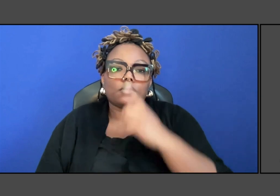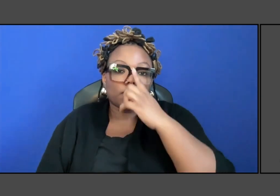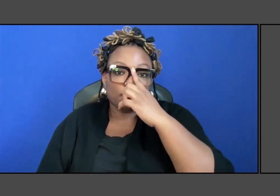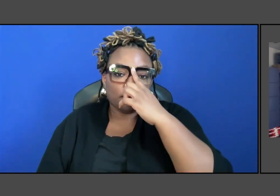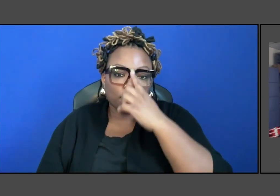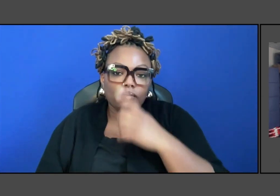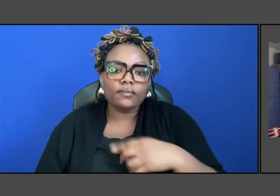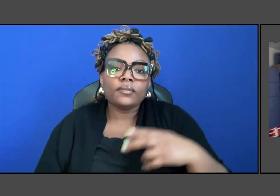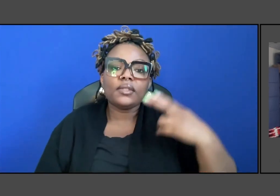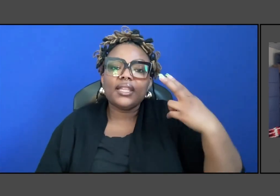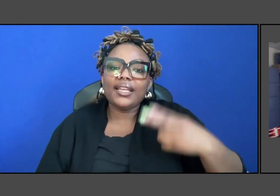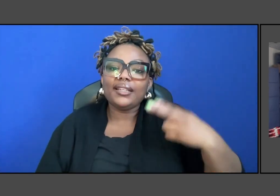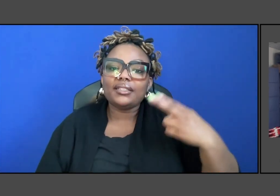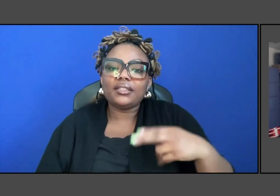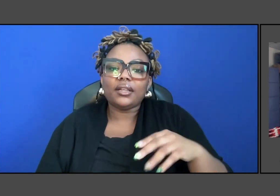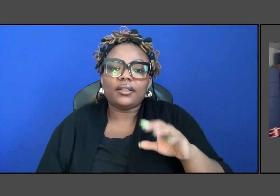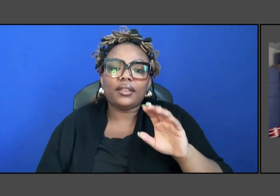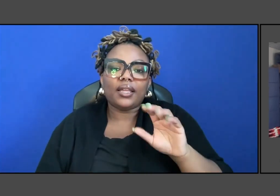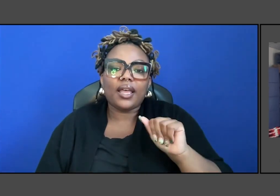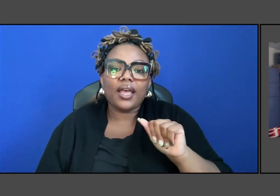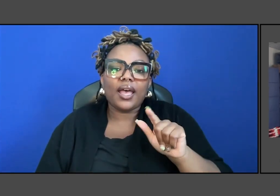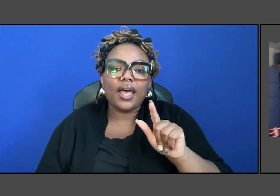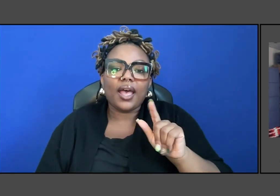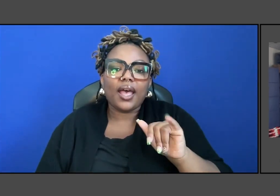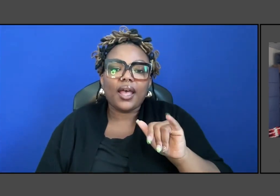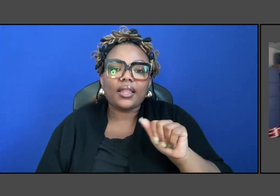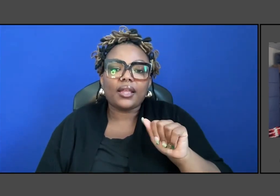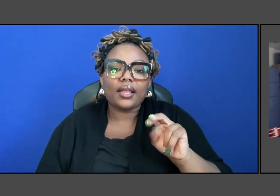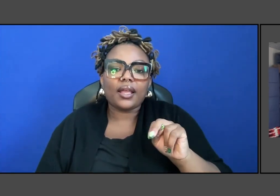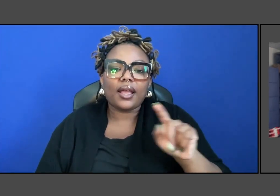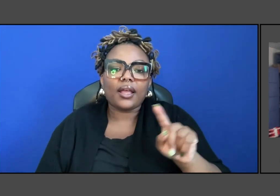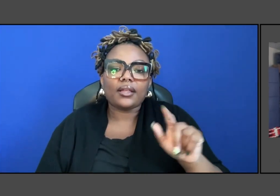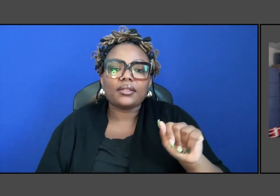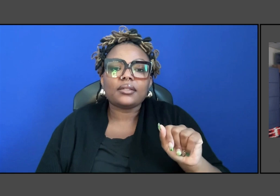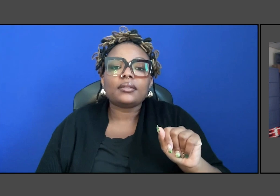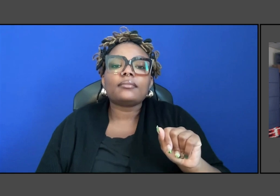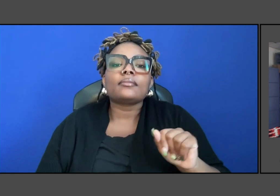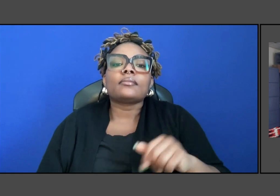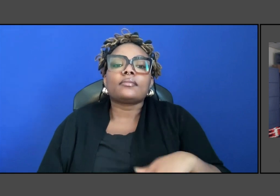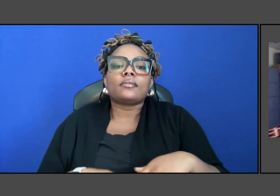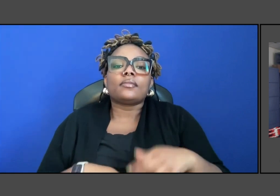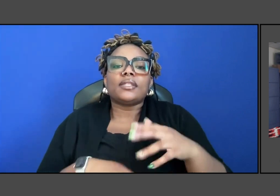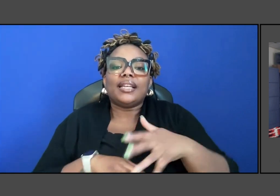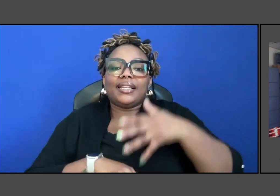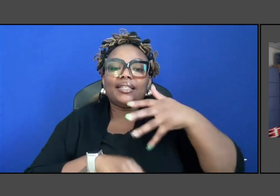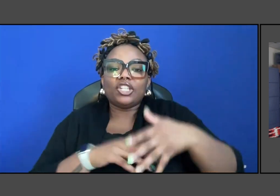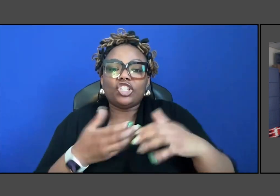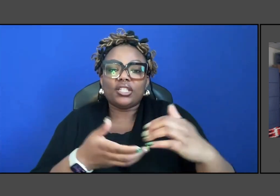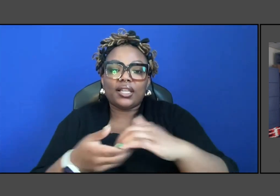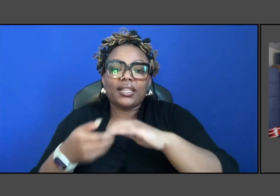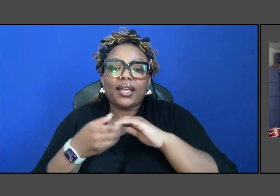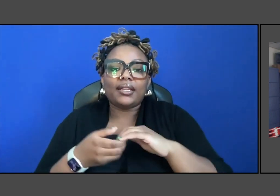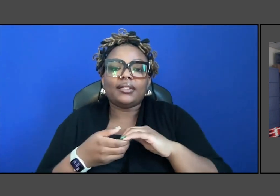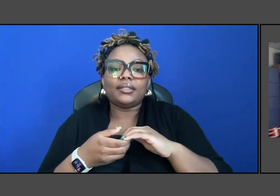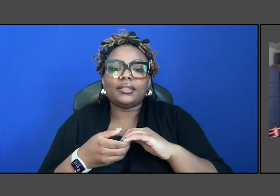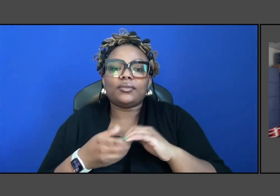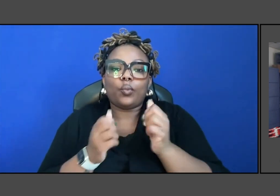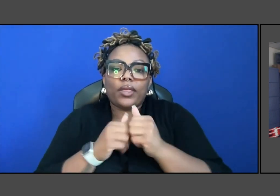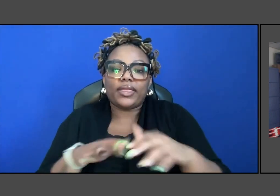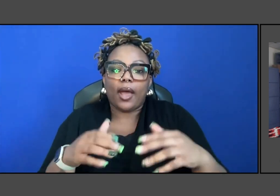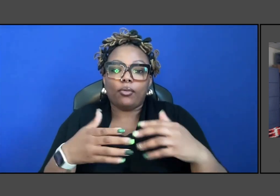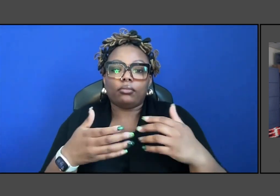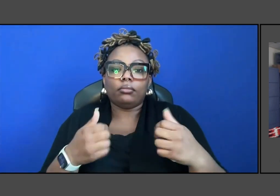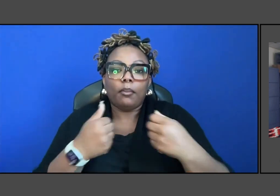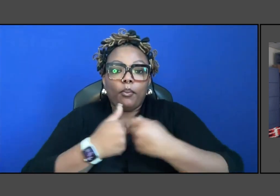the Indigenous Alliance Without Borders, we're almost 30 years old, and we were formed by tribal elders